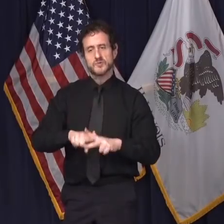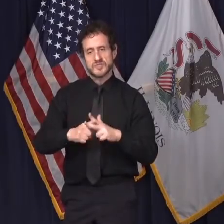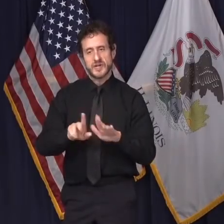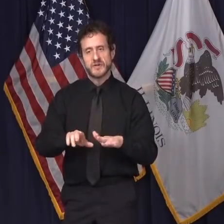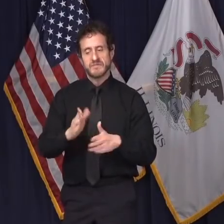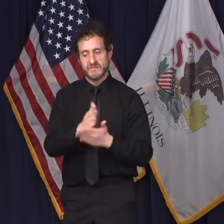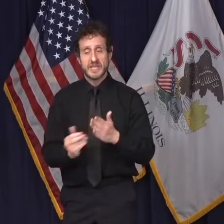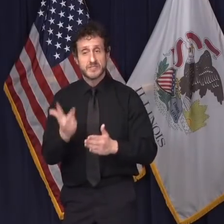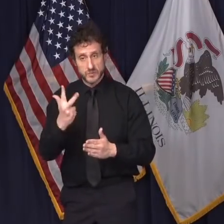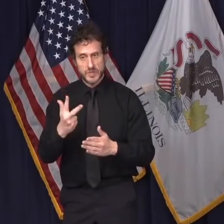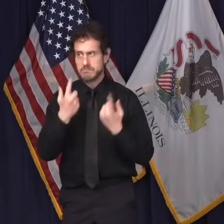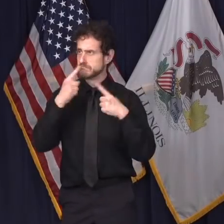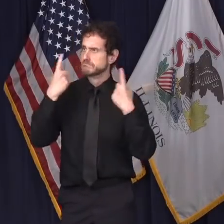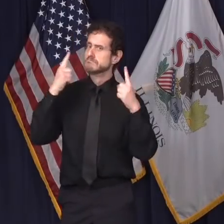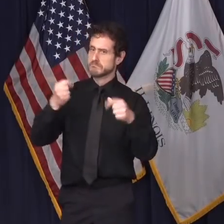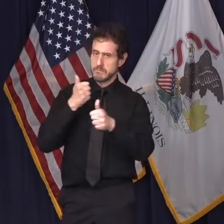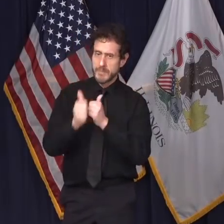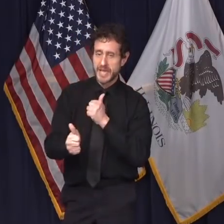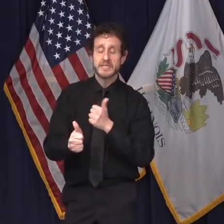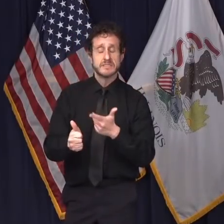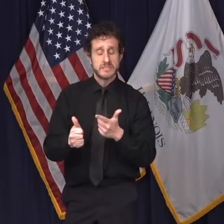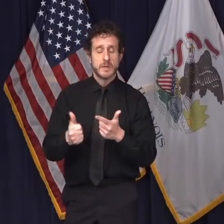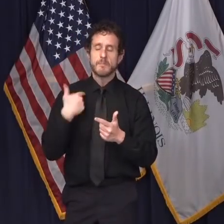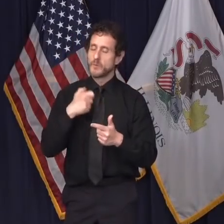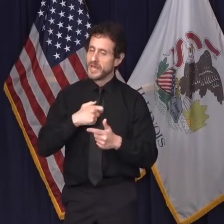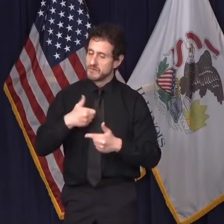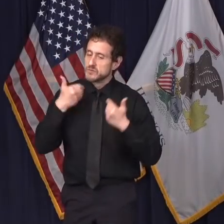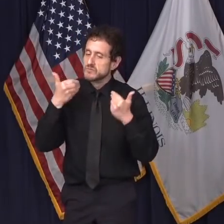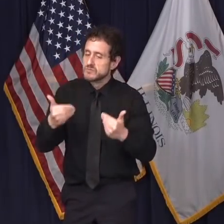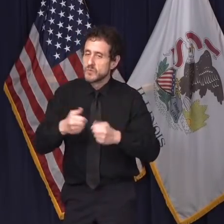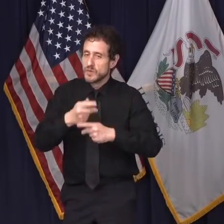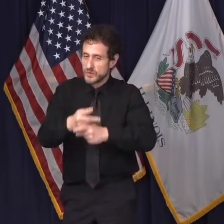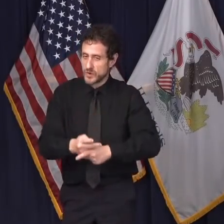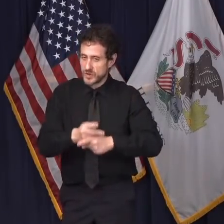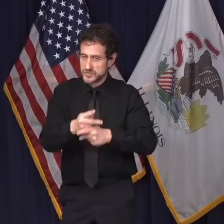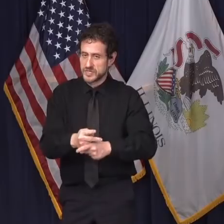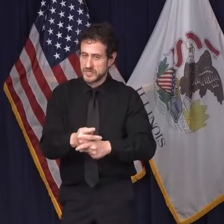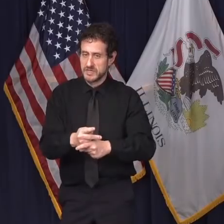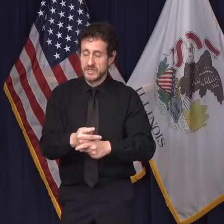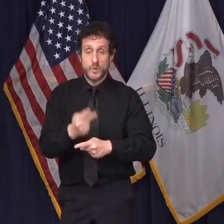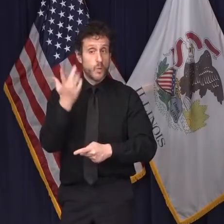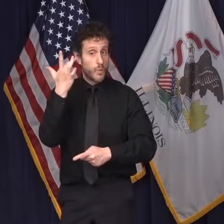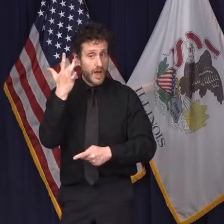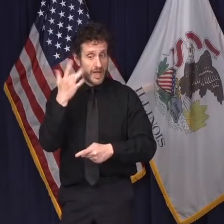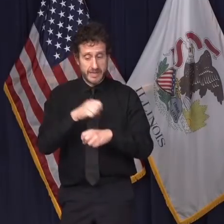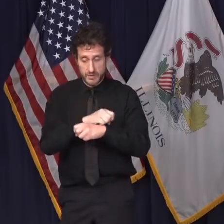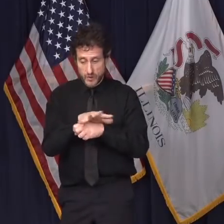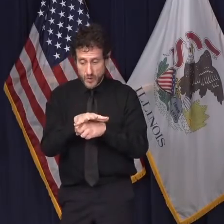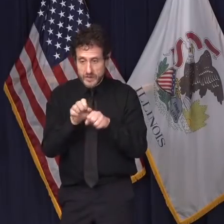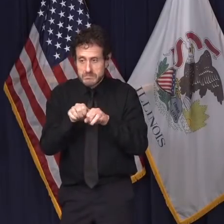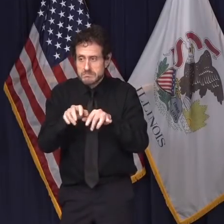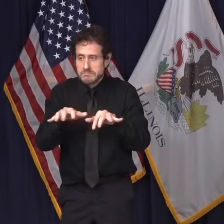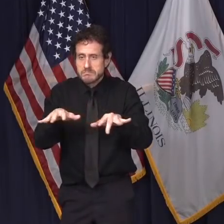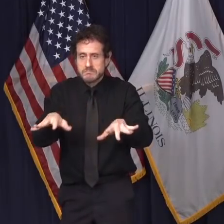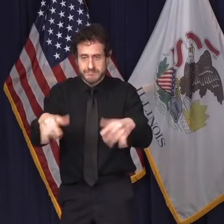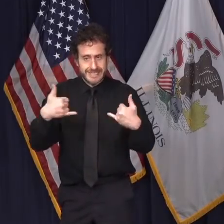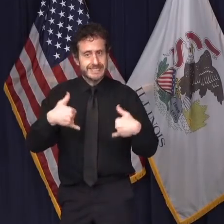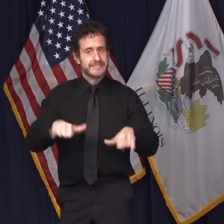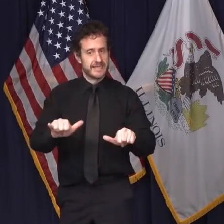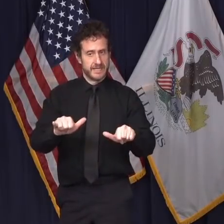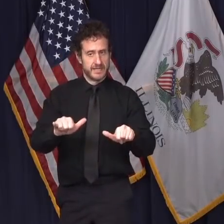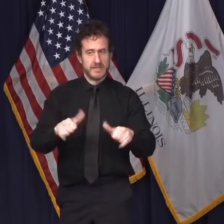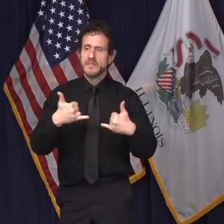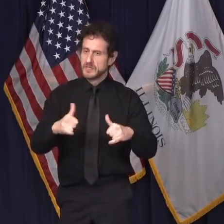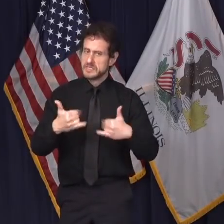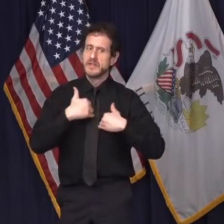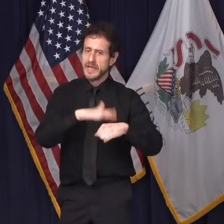with caution. The risk of contracting the virus remains, so I implore